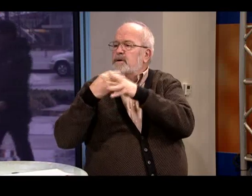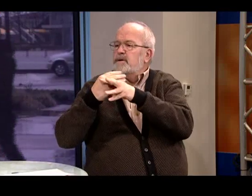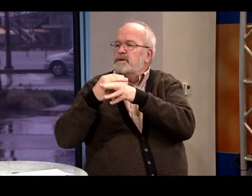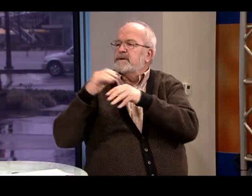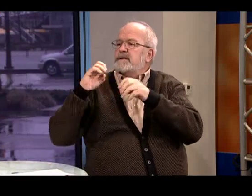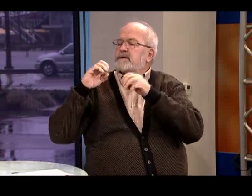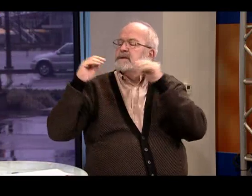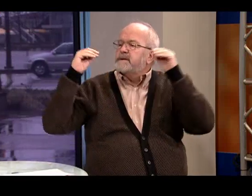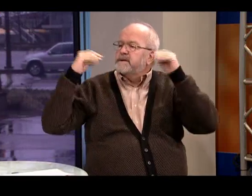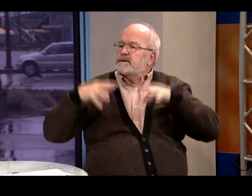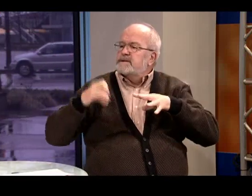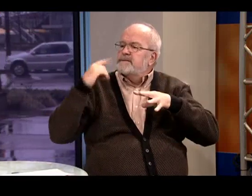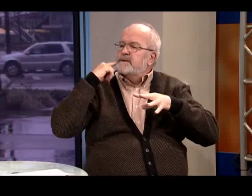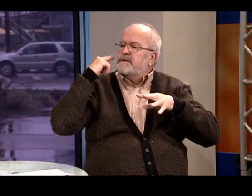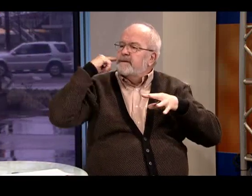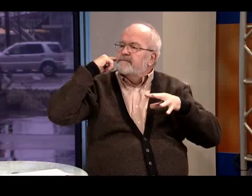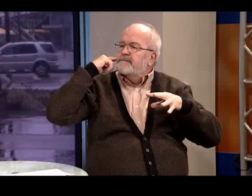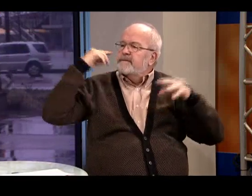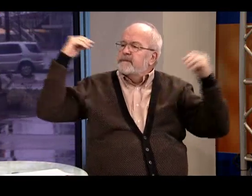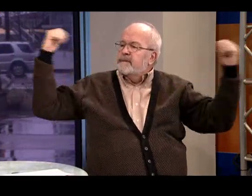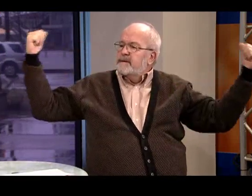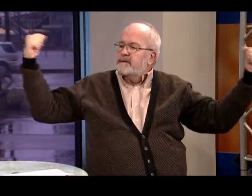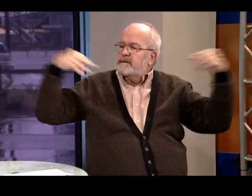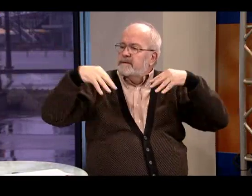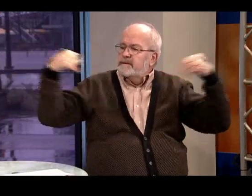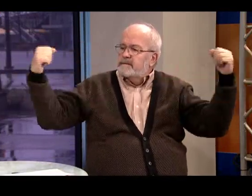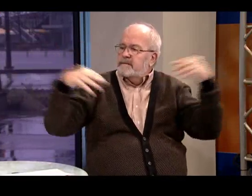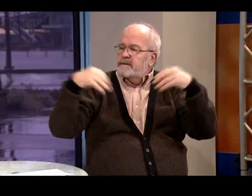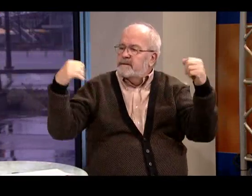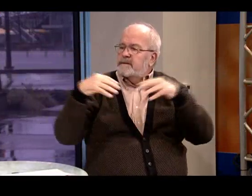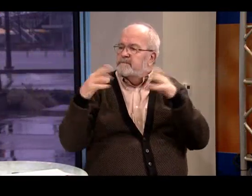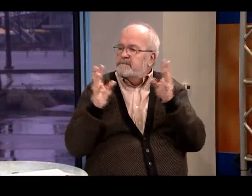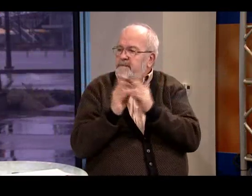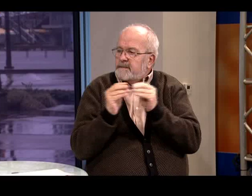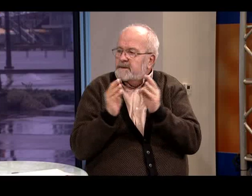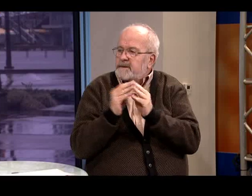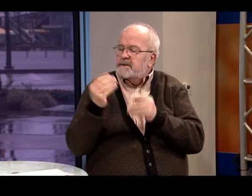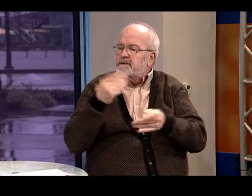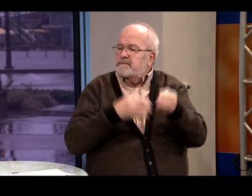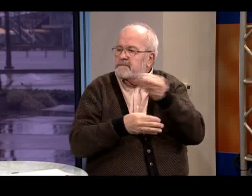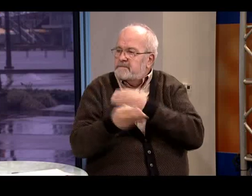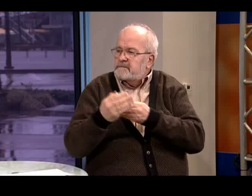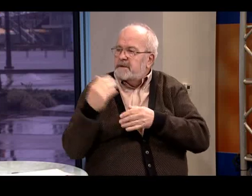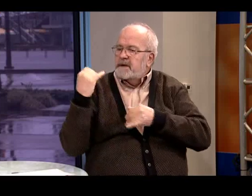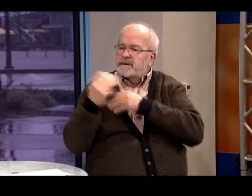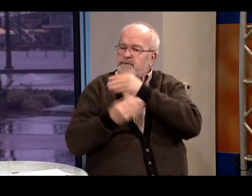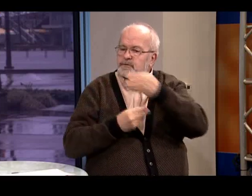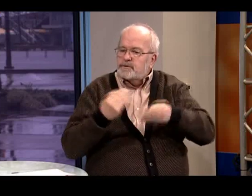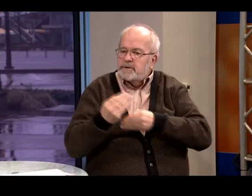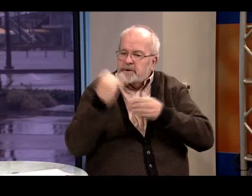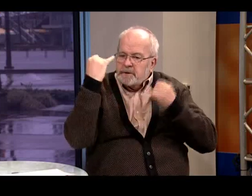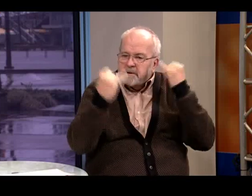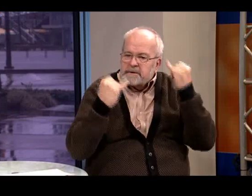1870. And it's teachers from around the world who teach deaf people come together, share their